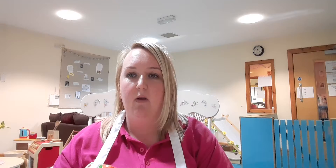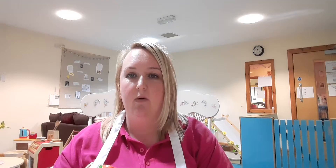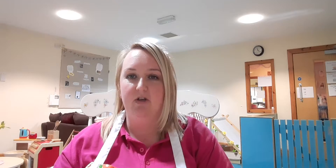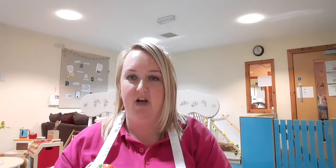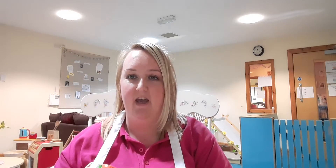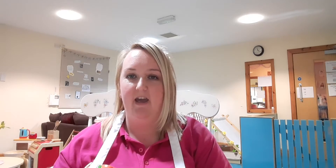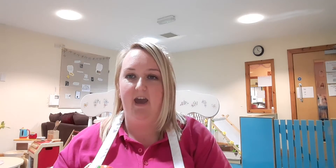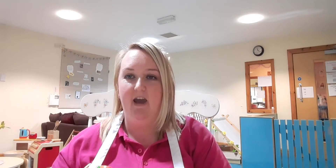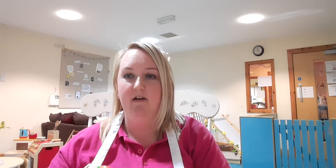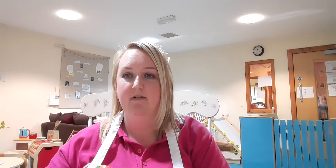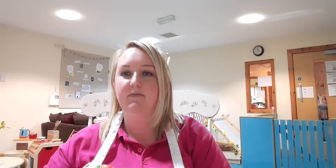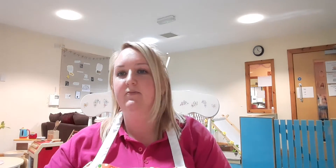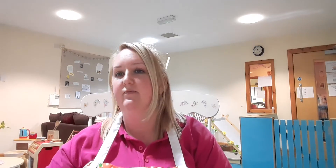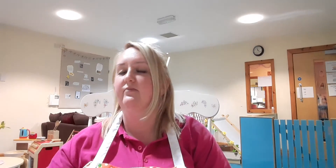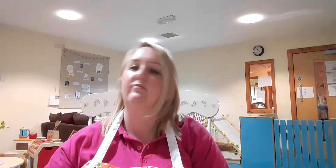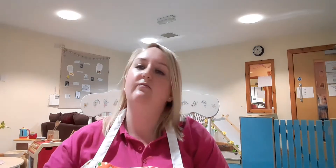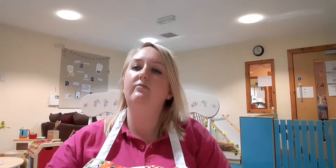Will we try it again?